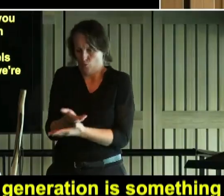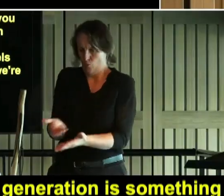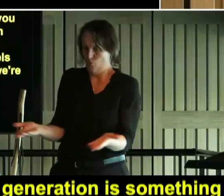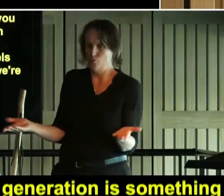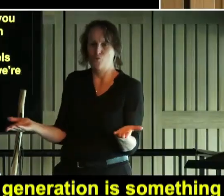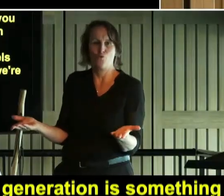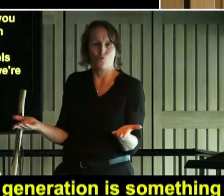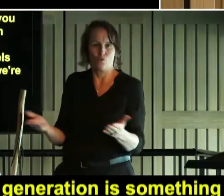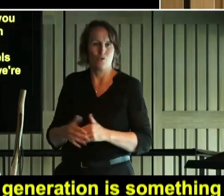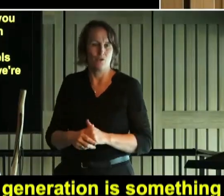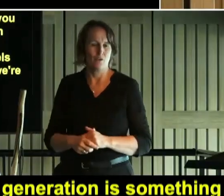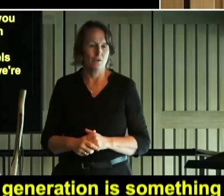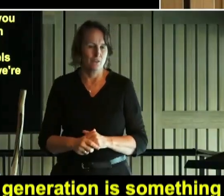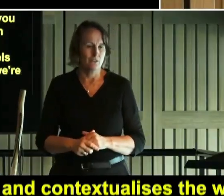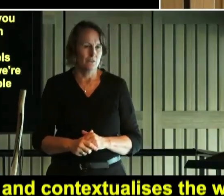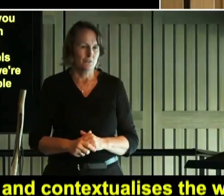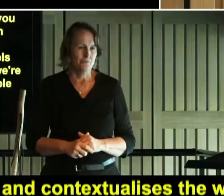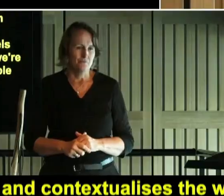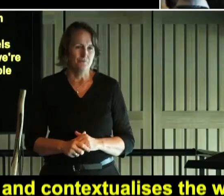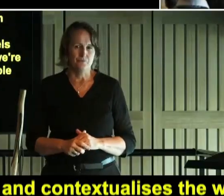us, but also the people coming through.